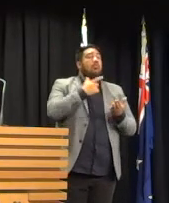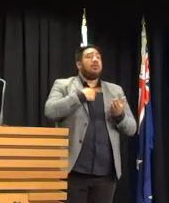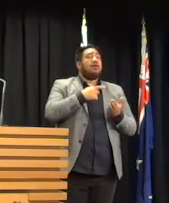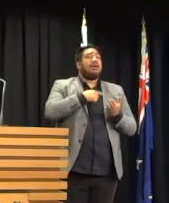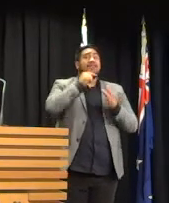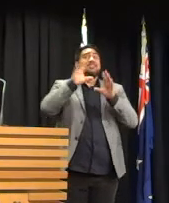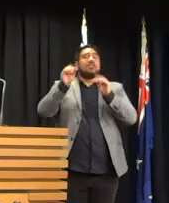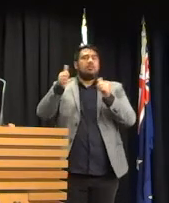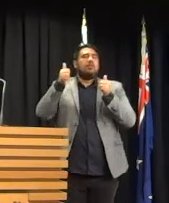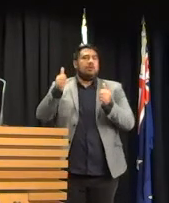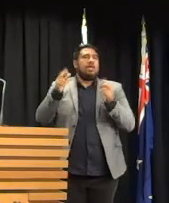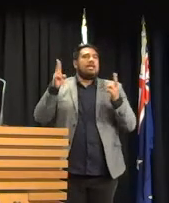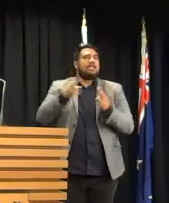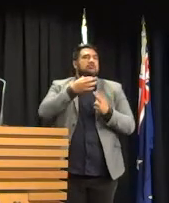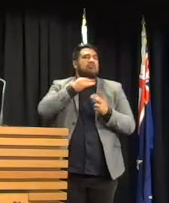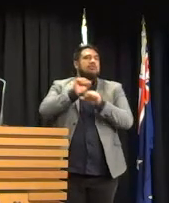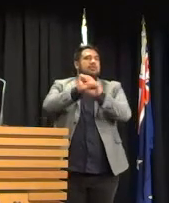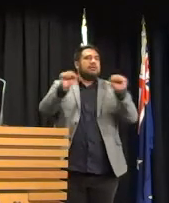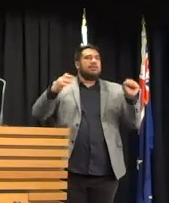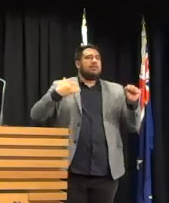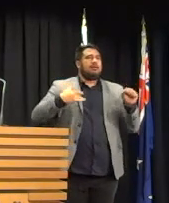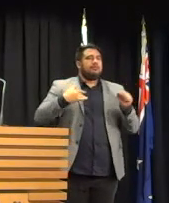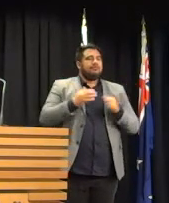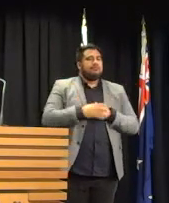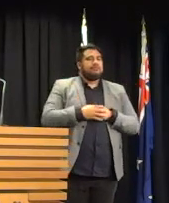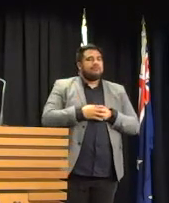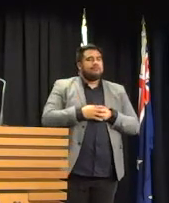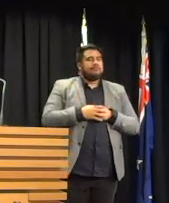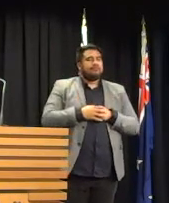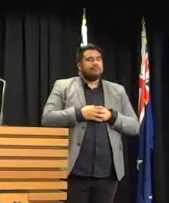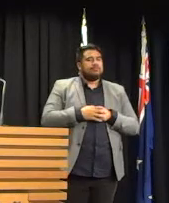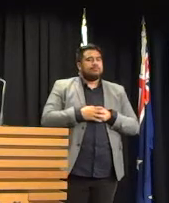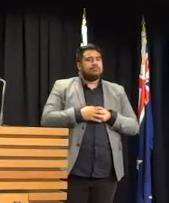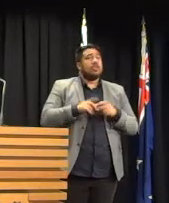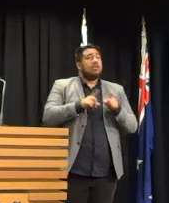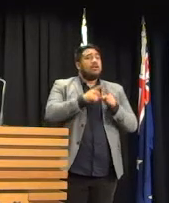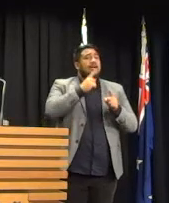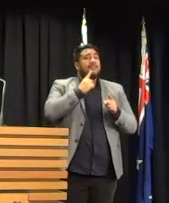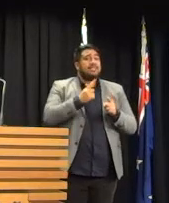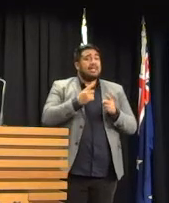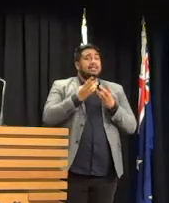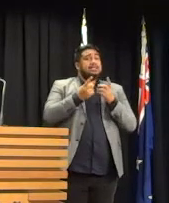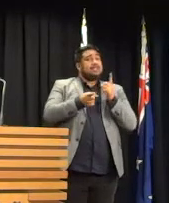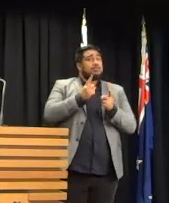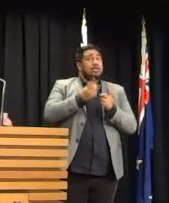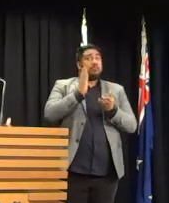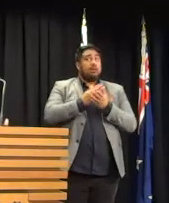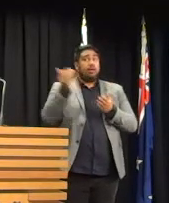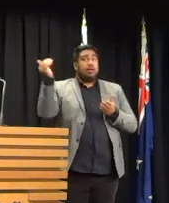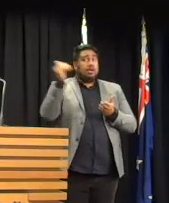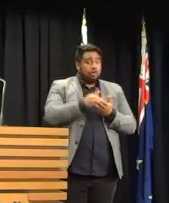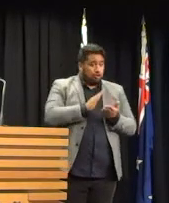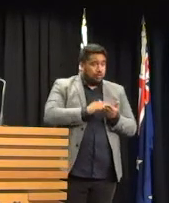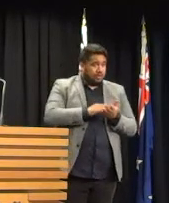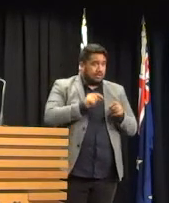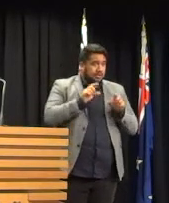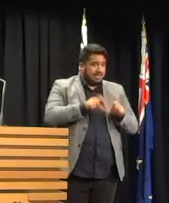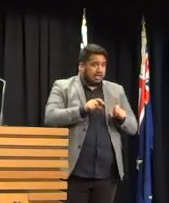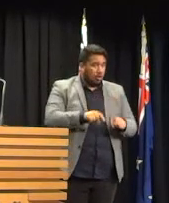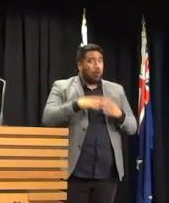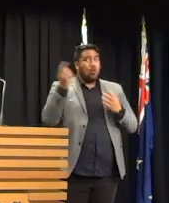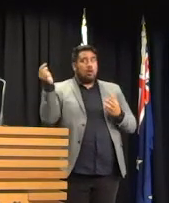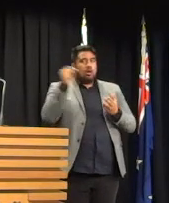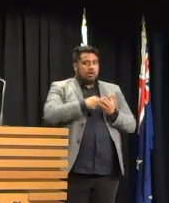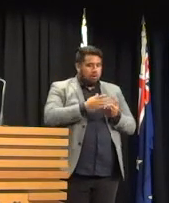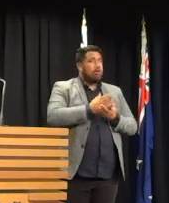lives. And as also I've said, in some cases the destination may not be New Zealand, in some cases it may. It's all a